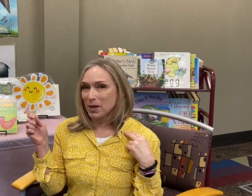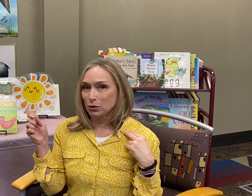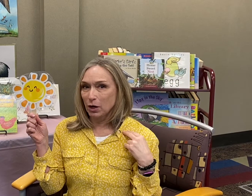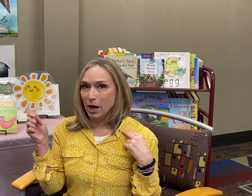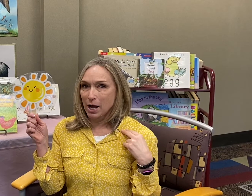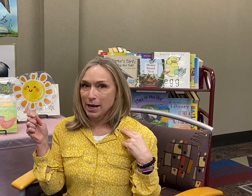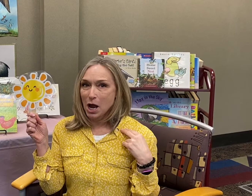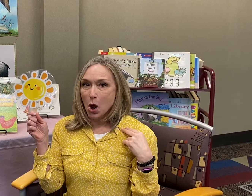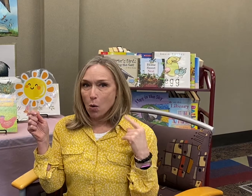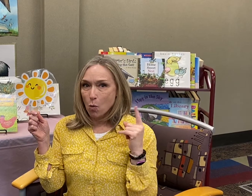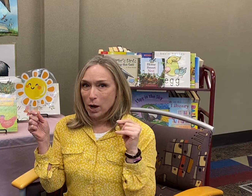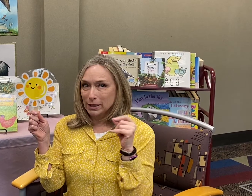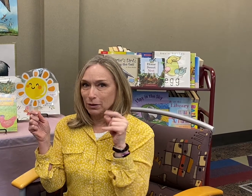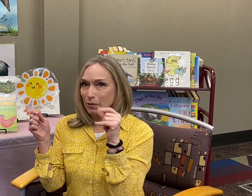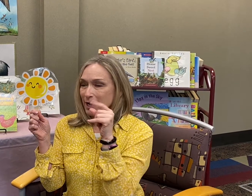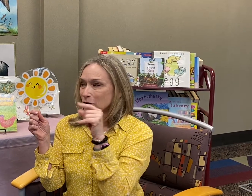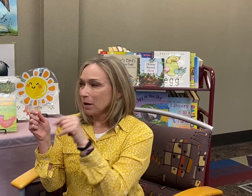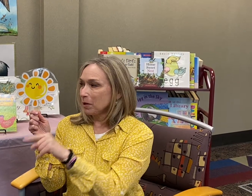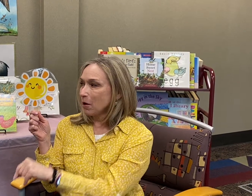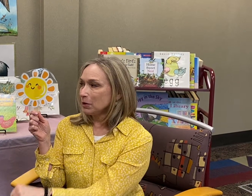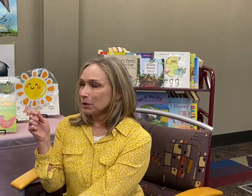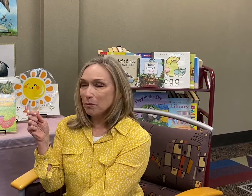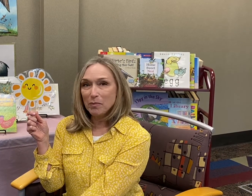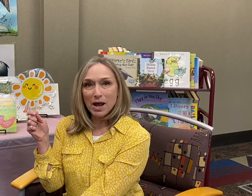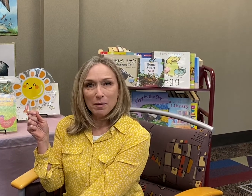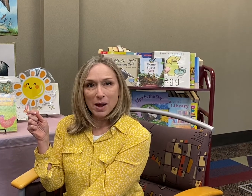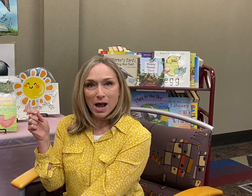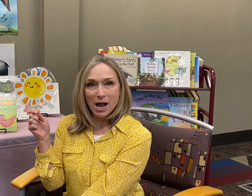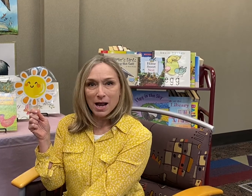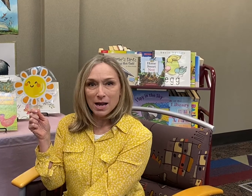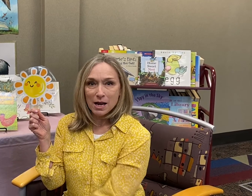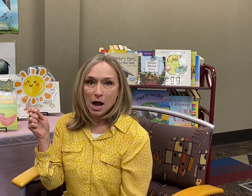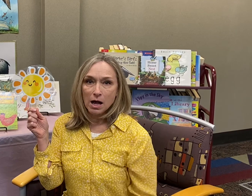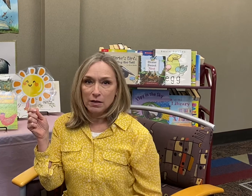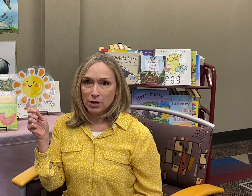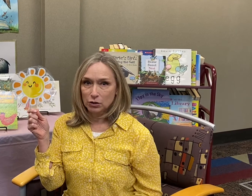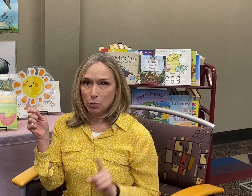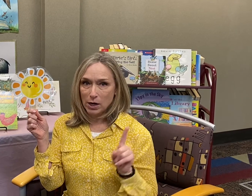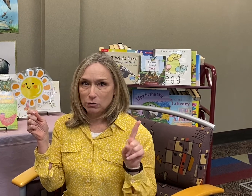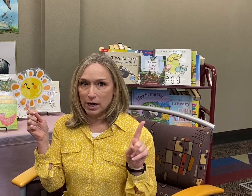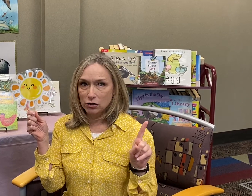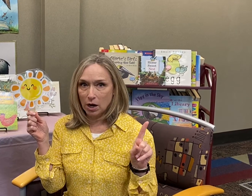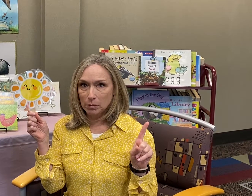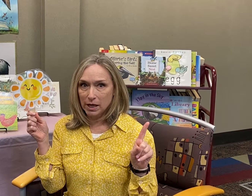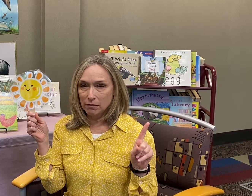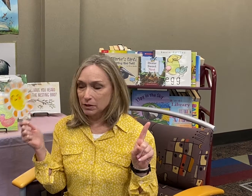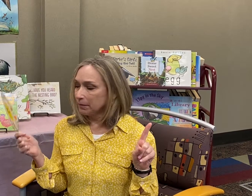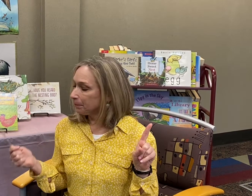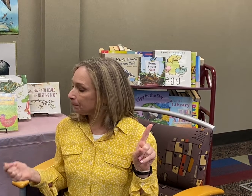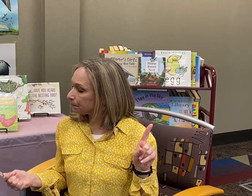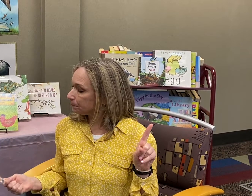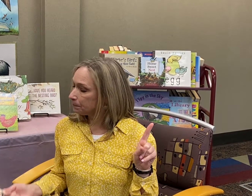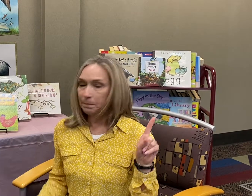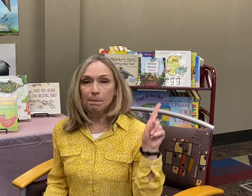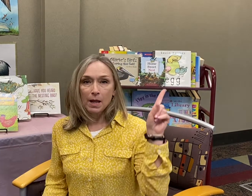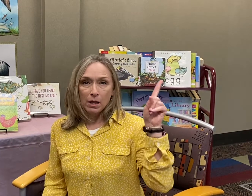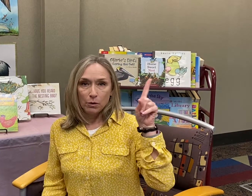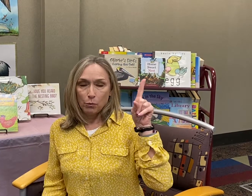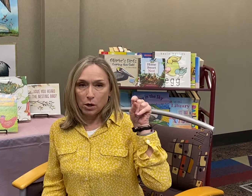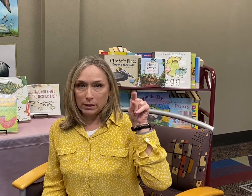dry. 1 little raindrop goes bye-bye. There's 1 raindrop left. 1